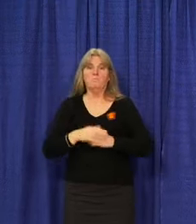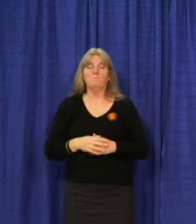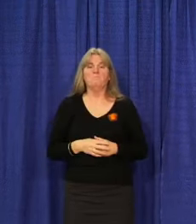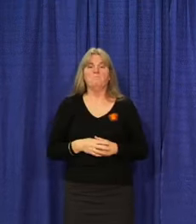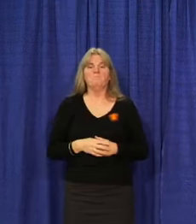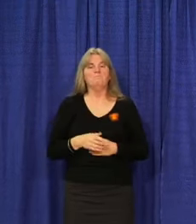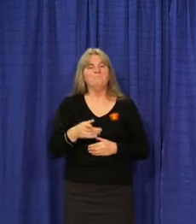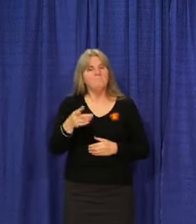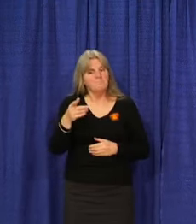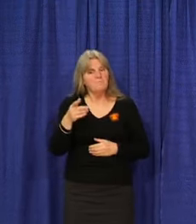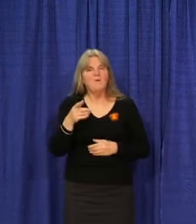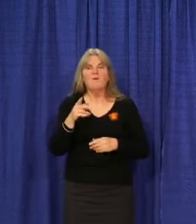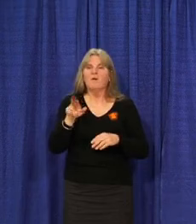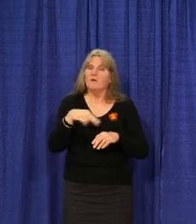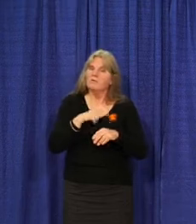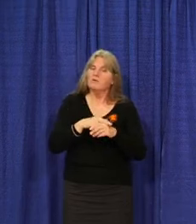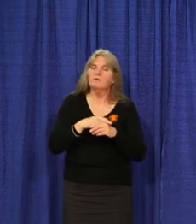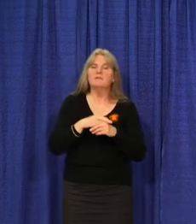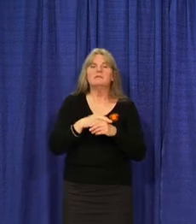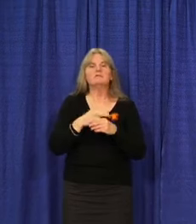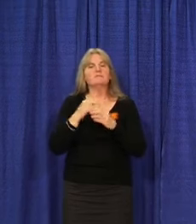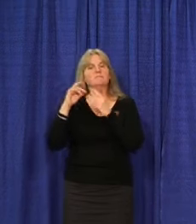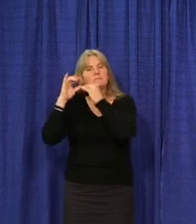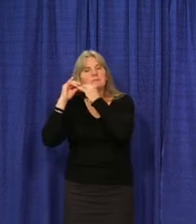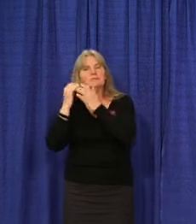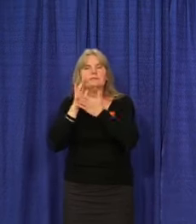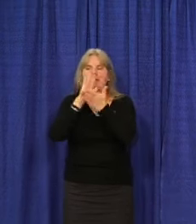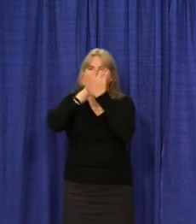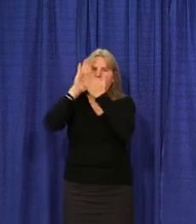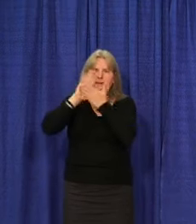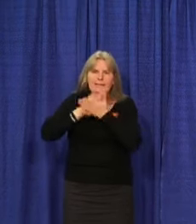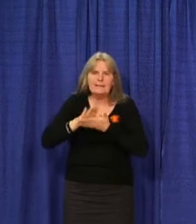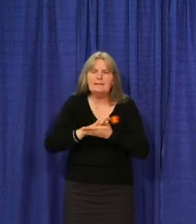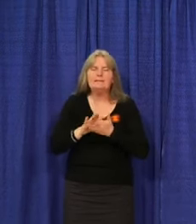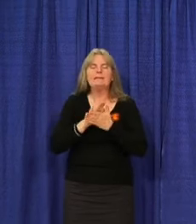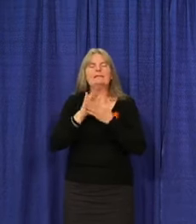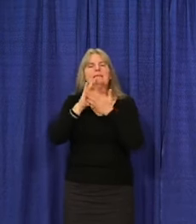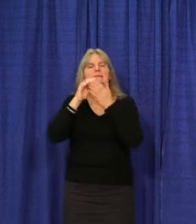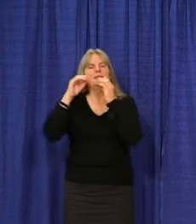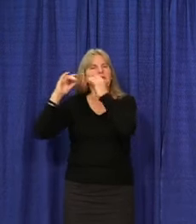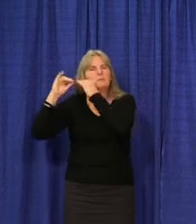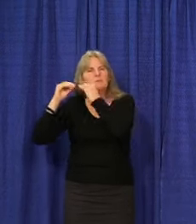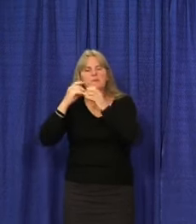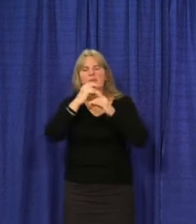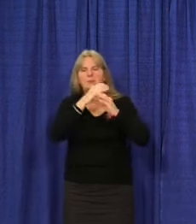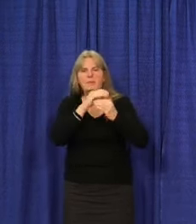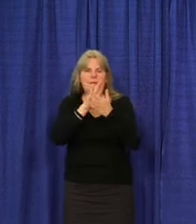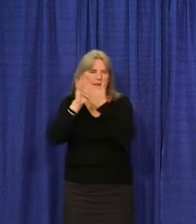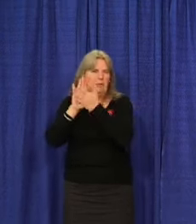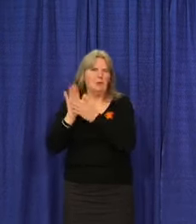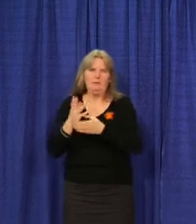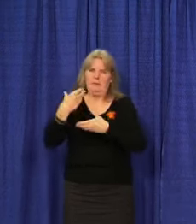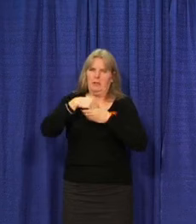Of course, regular cleaning of instruments and mouthpieces and all that will also be part of the guidelines.